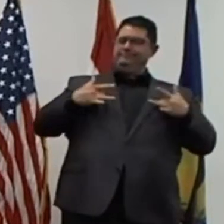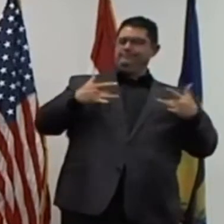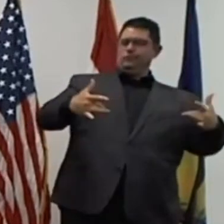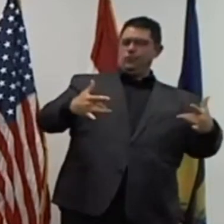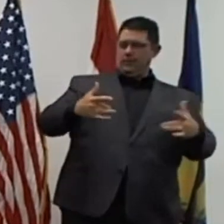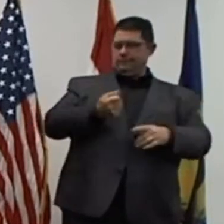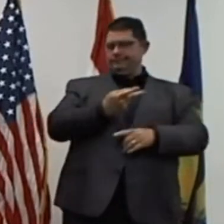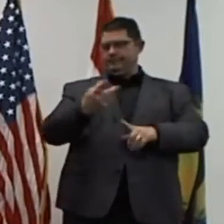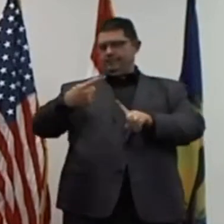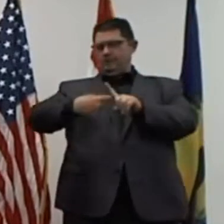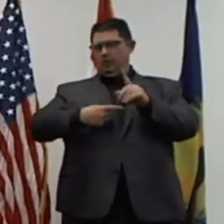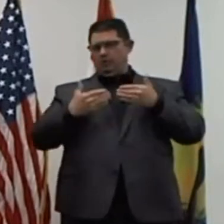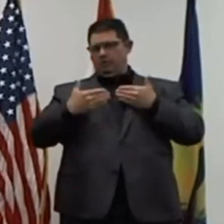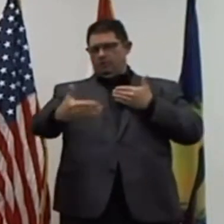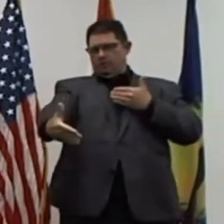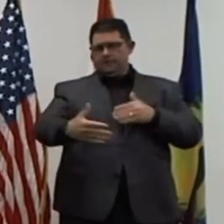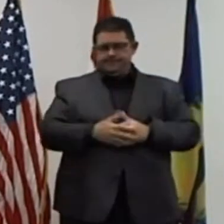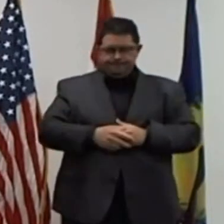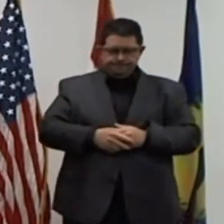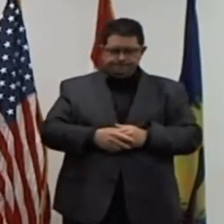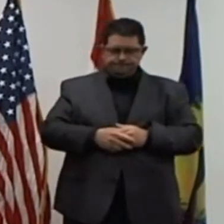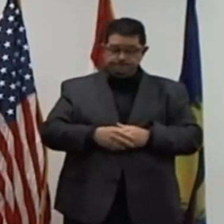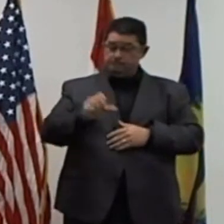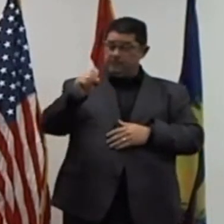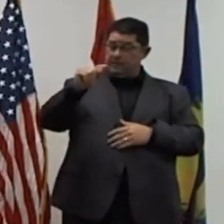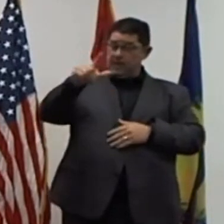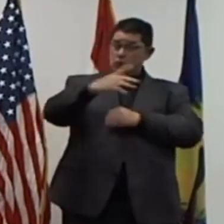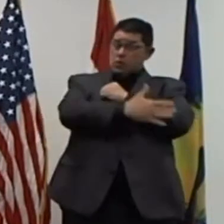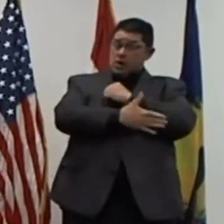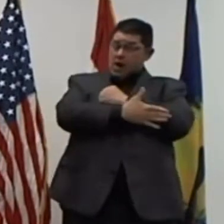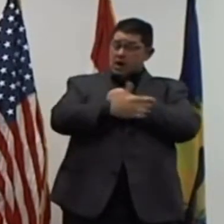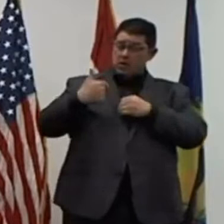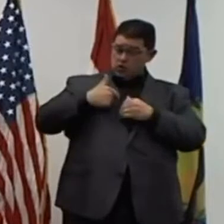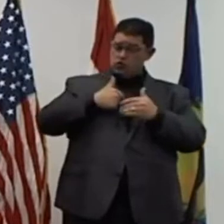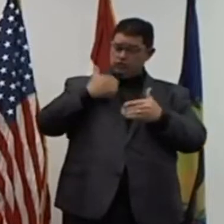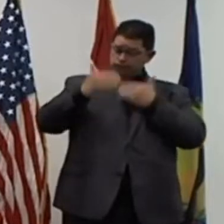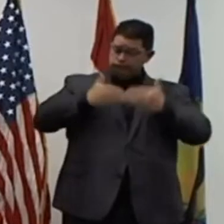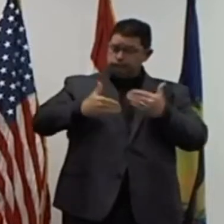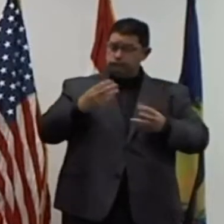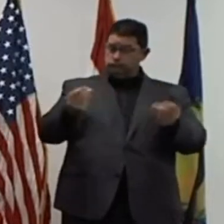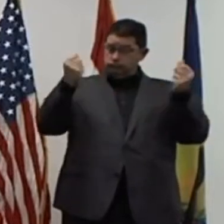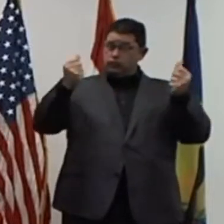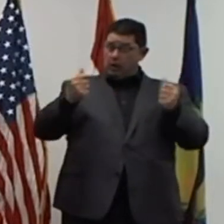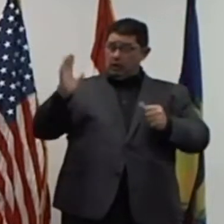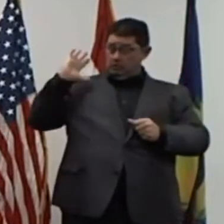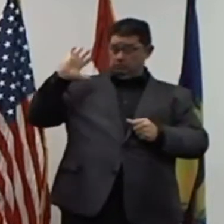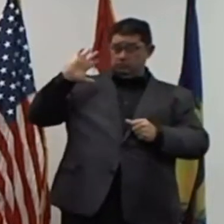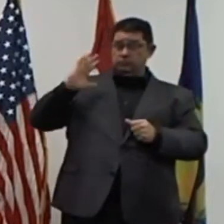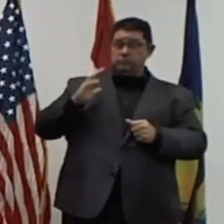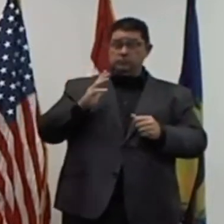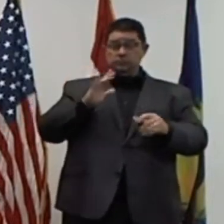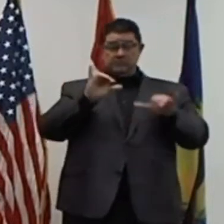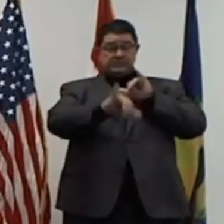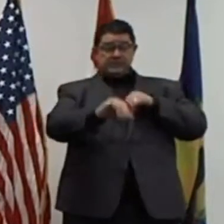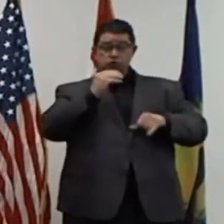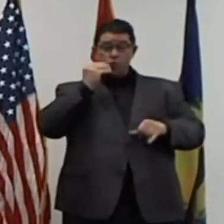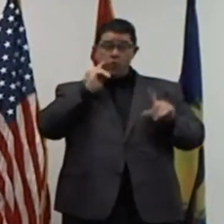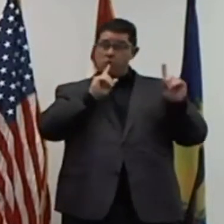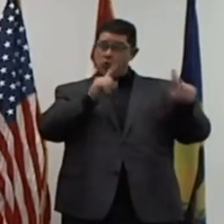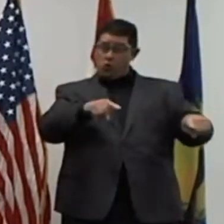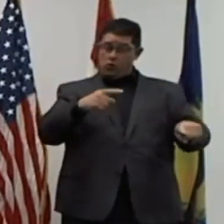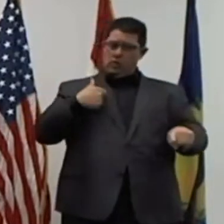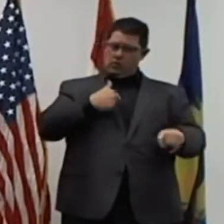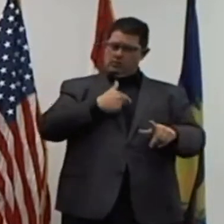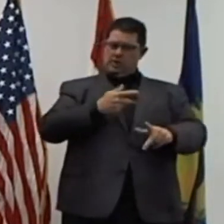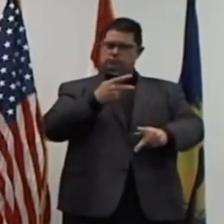months. In St. Louis County, we moved quickly with our stay-at-home orders, and we've been cautious in our gradual